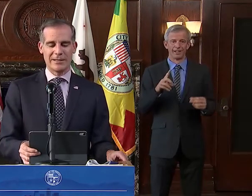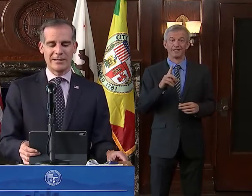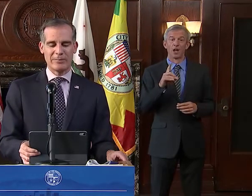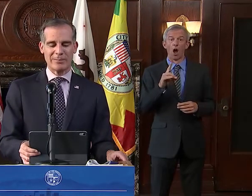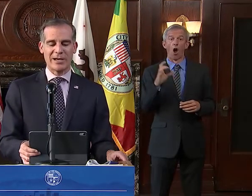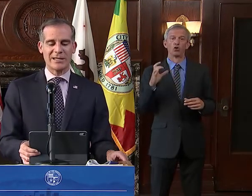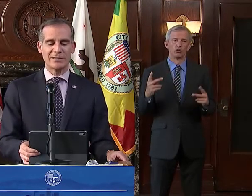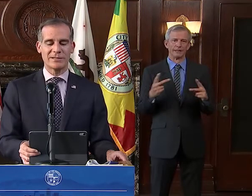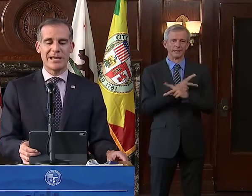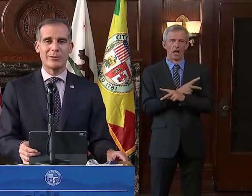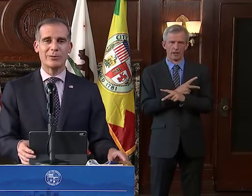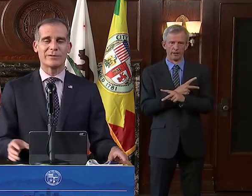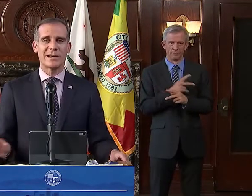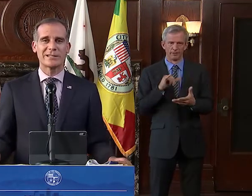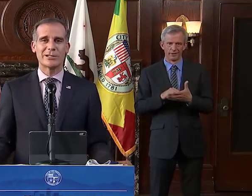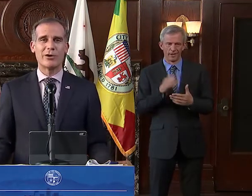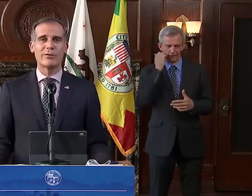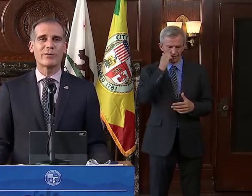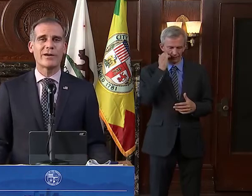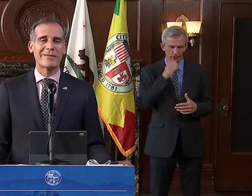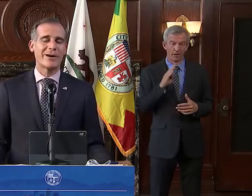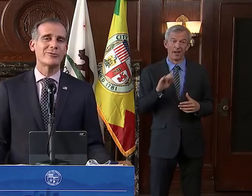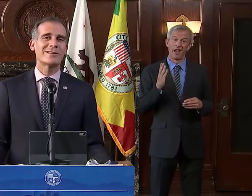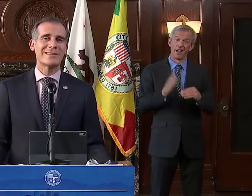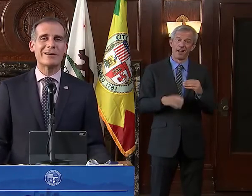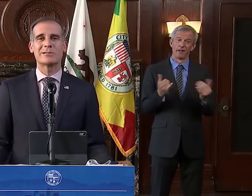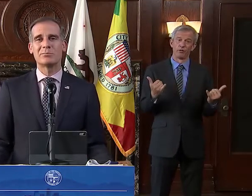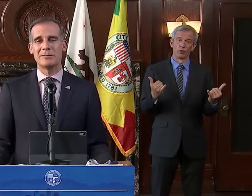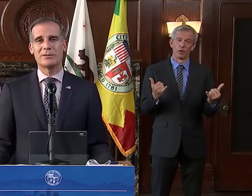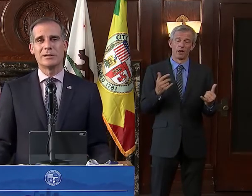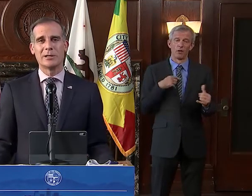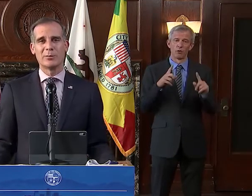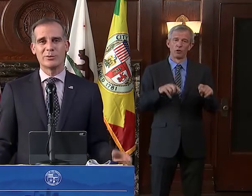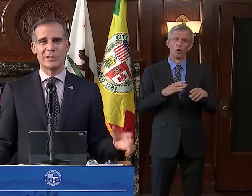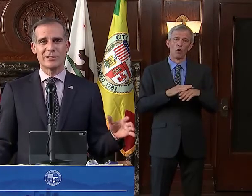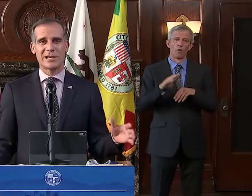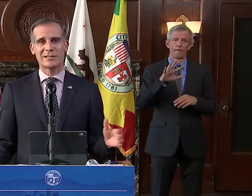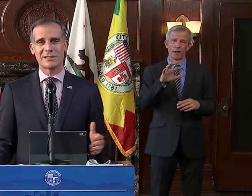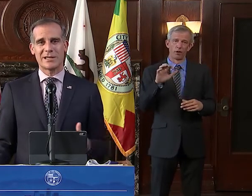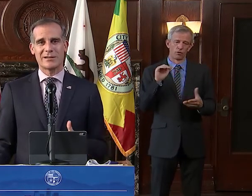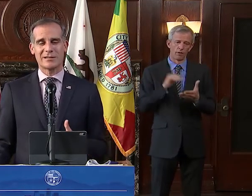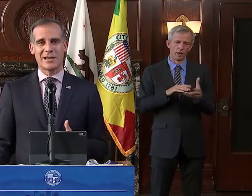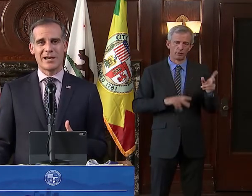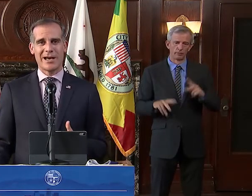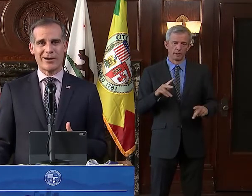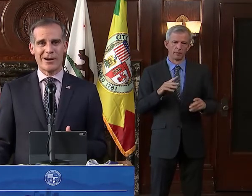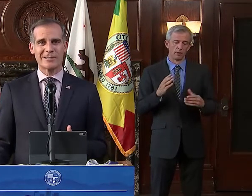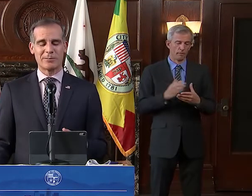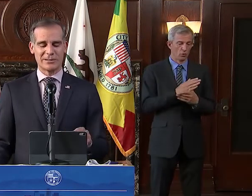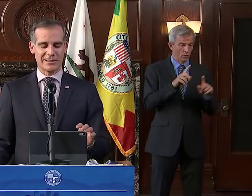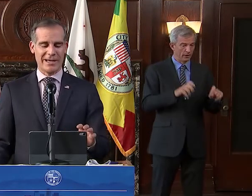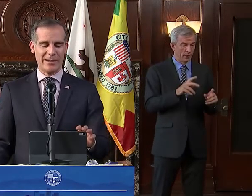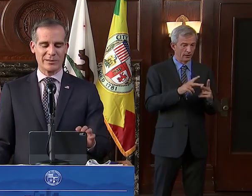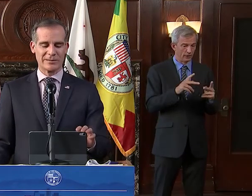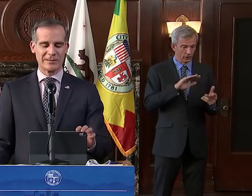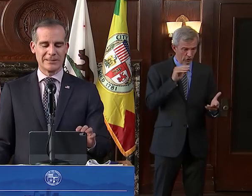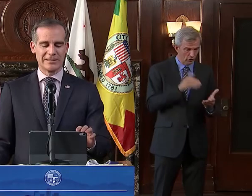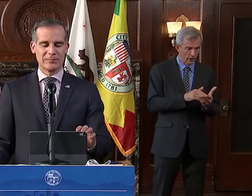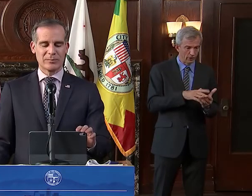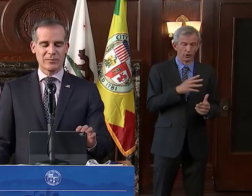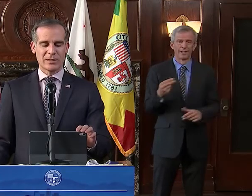day. And by the end of today, we will have tested over 500,000 people between our testing centers and our hospitals and